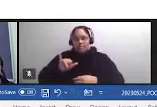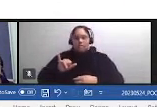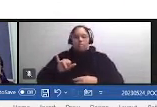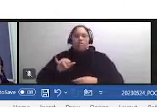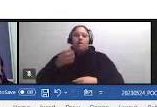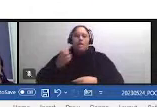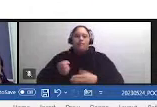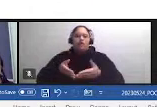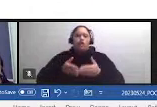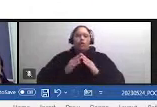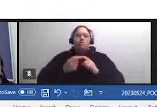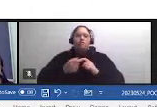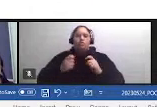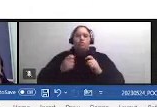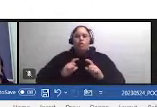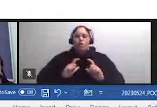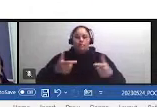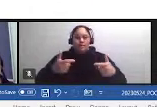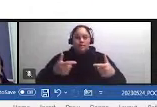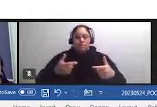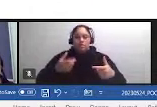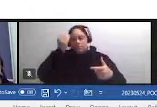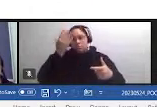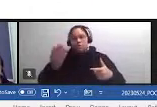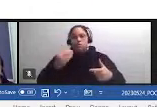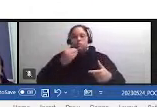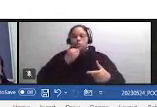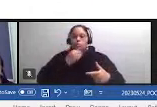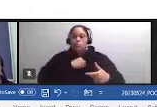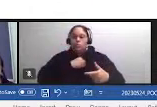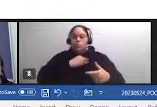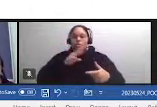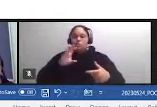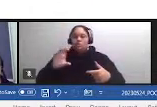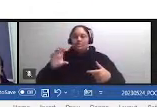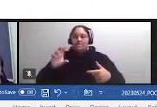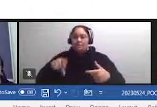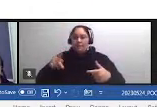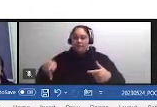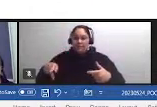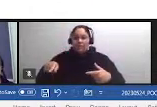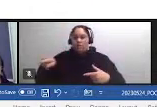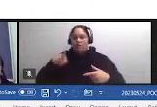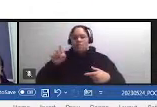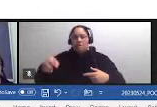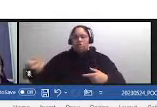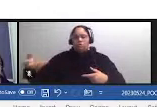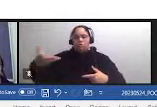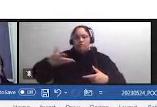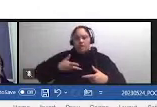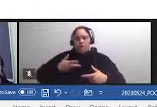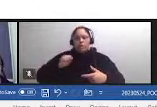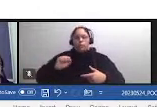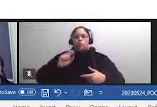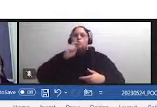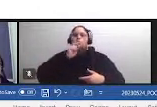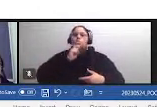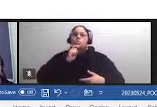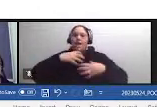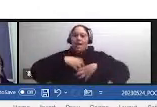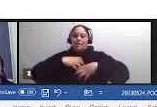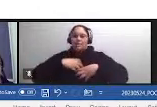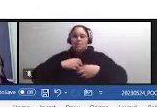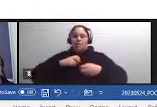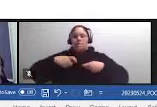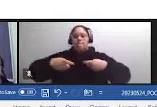was a request from the committee to for a WCPP to provide its user asset management plans,